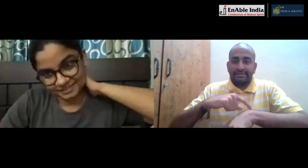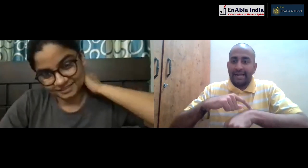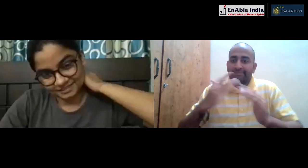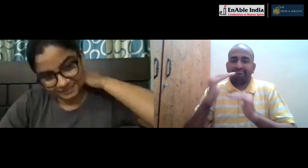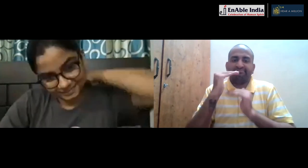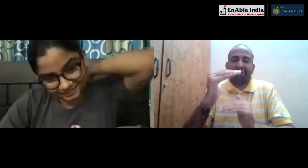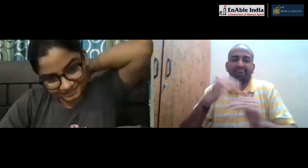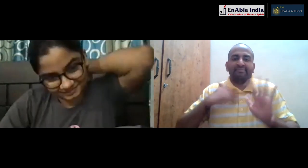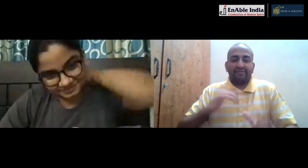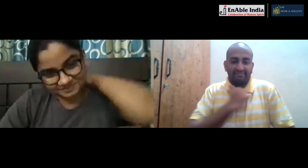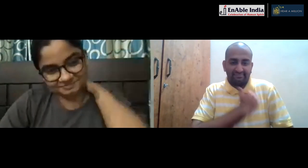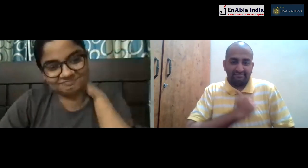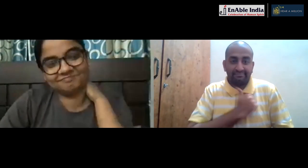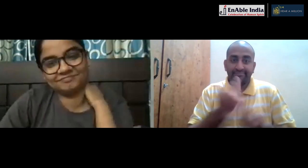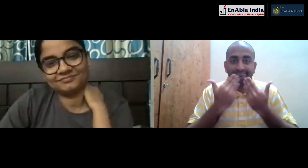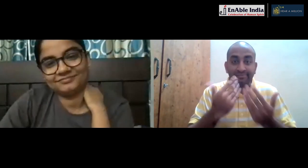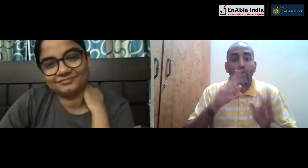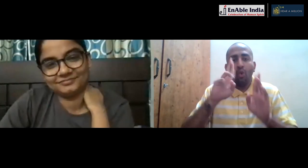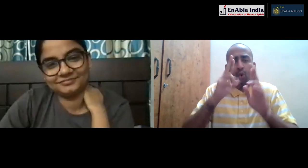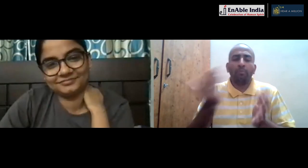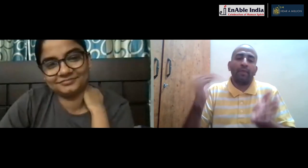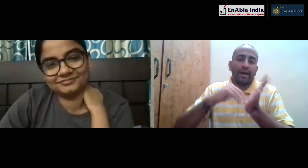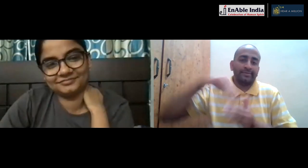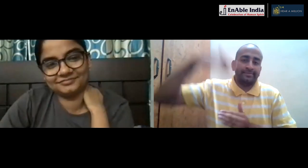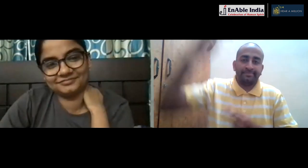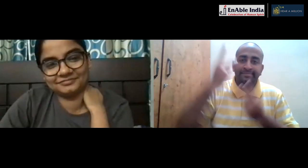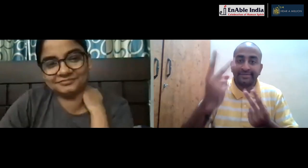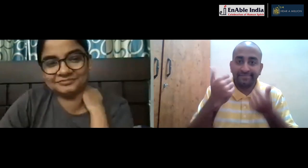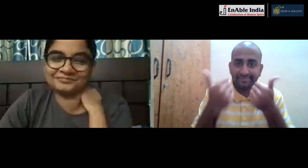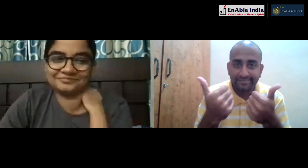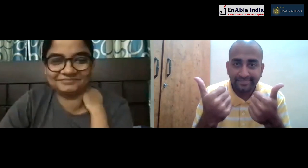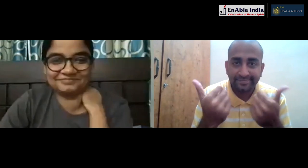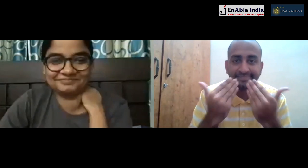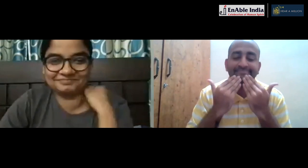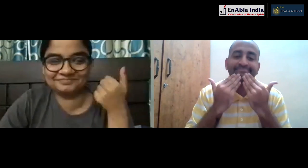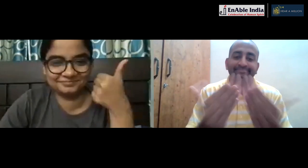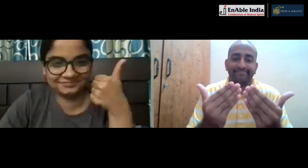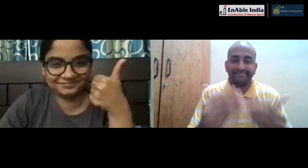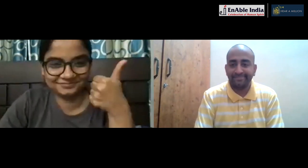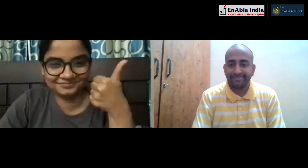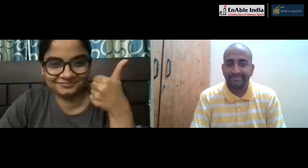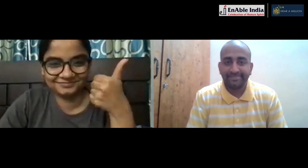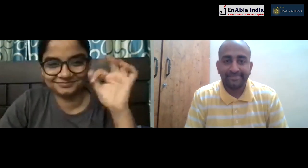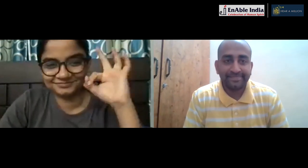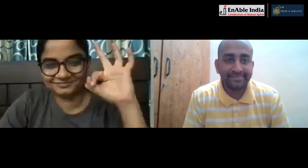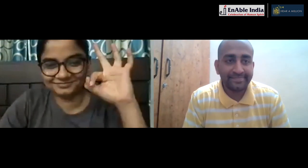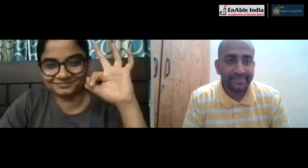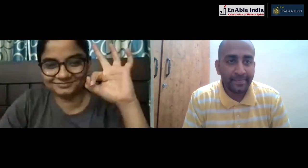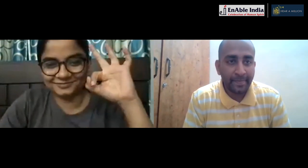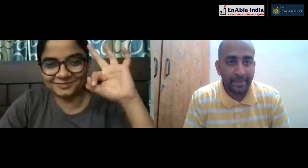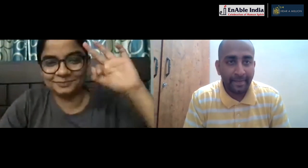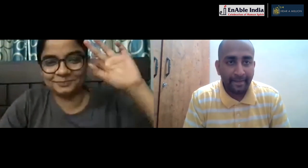I'm really sorry for them. We are just running out of time. I hope once again we will have the session. Thank you everyone.